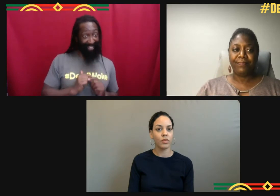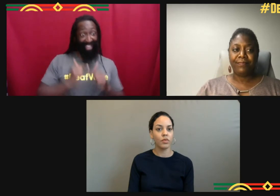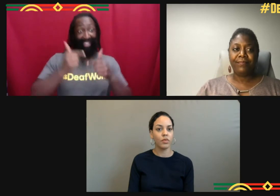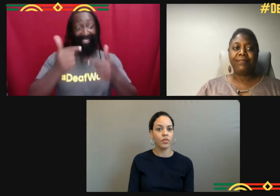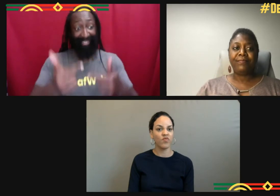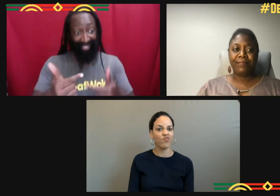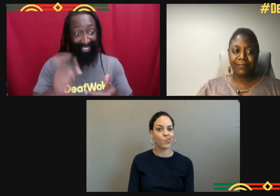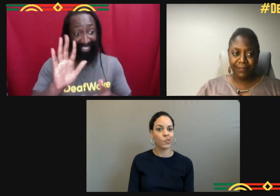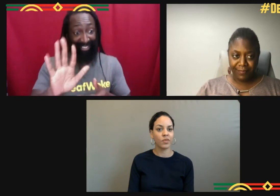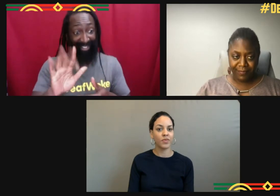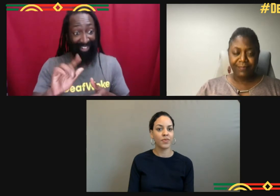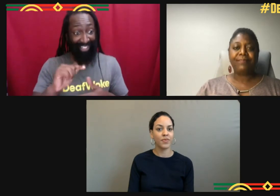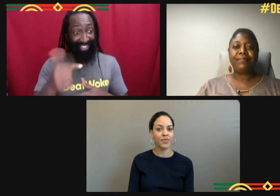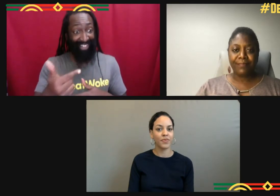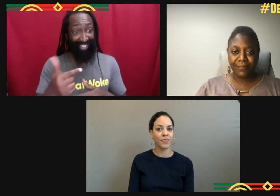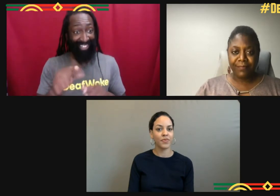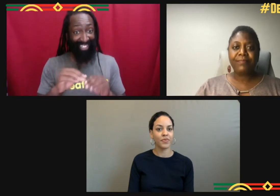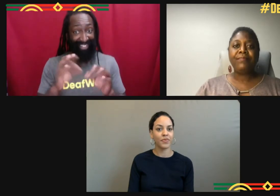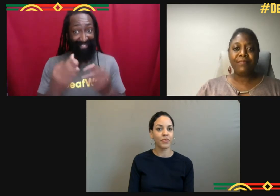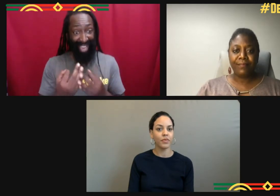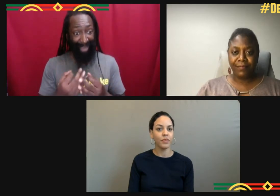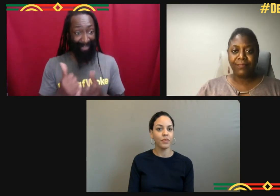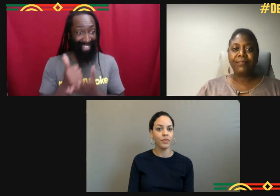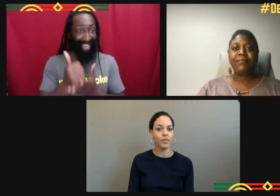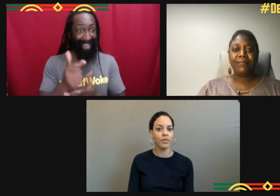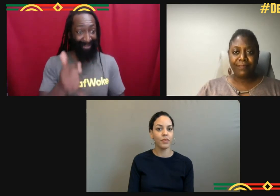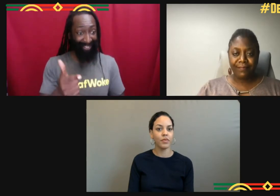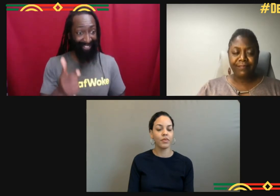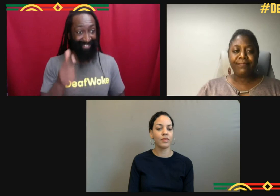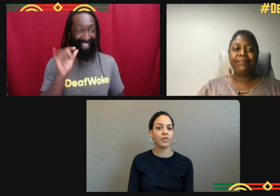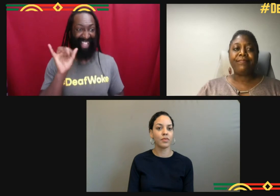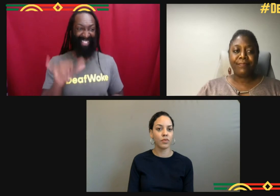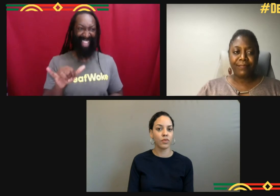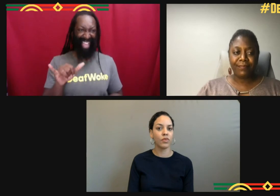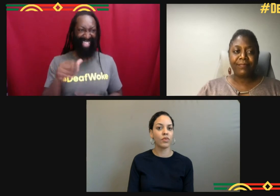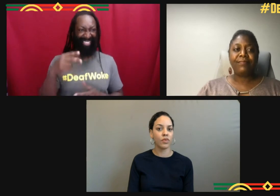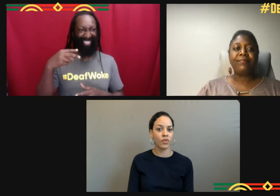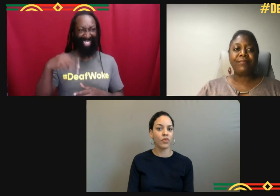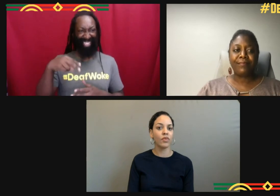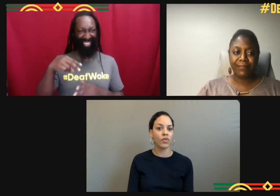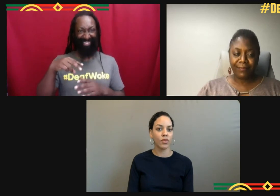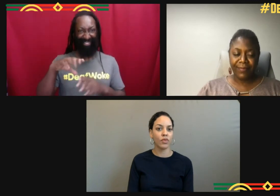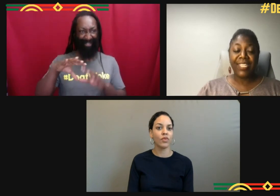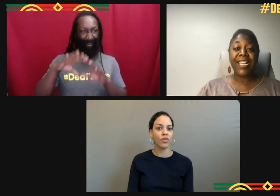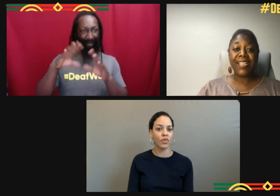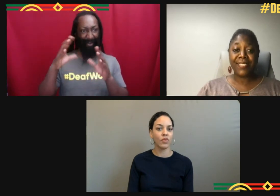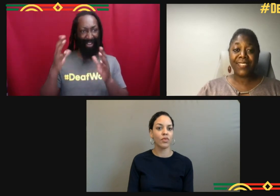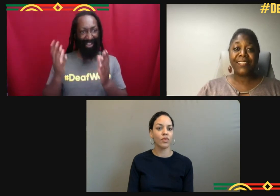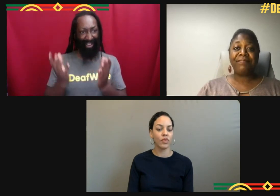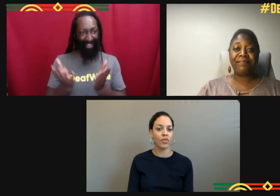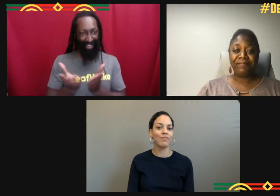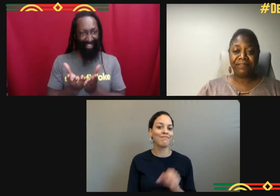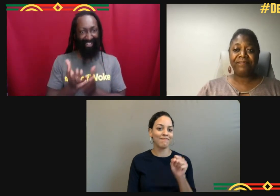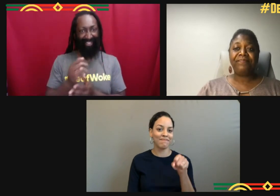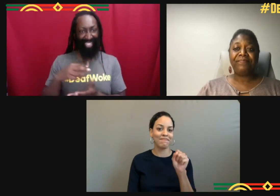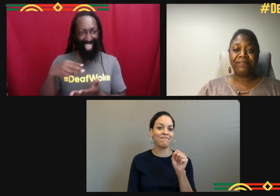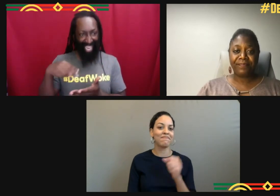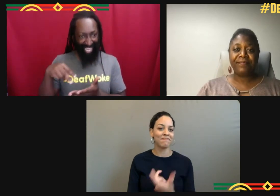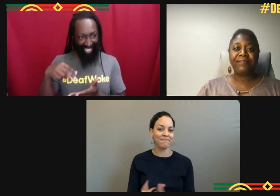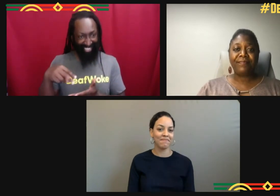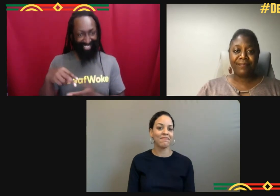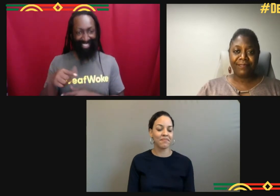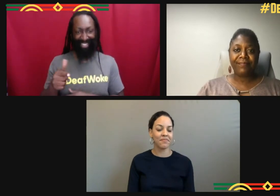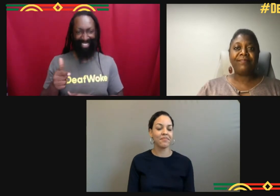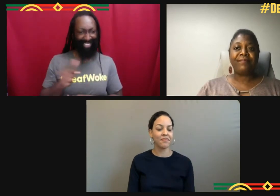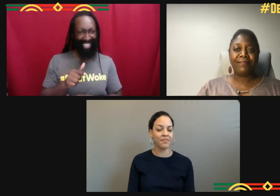family. And then sometimes I'm going to need to rely on you, you know, to help out with the family, you know? Yes. And that's what the dance